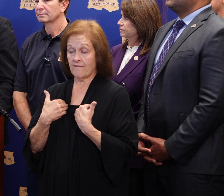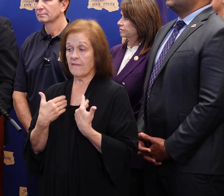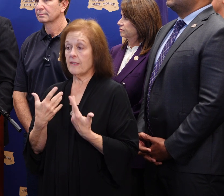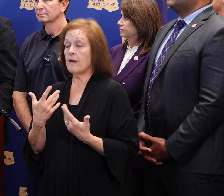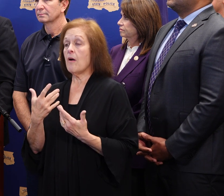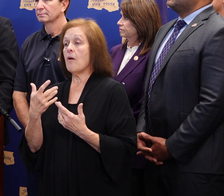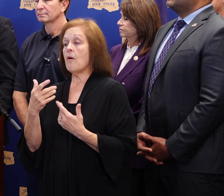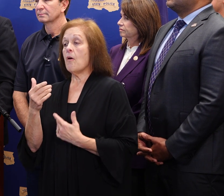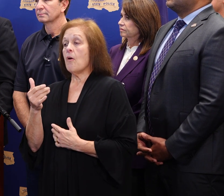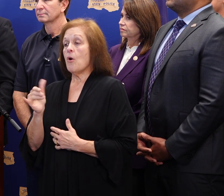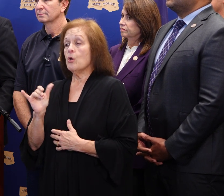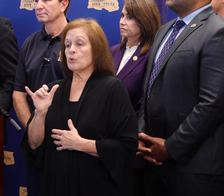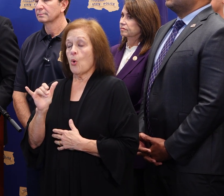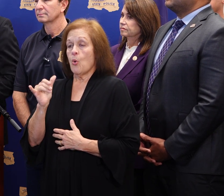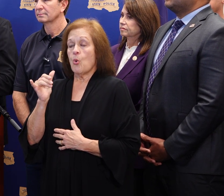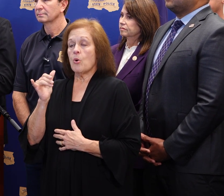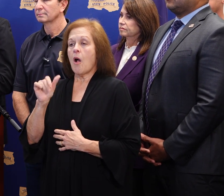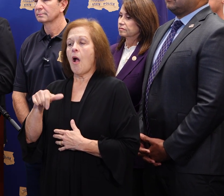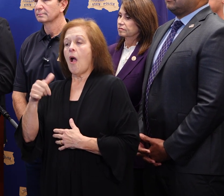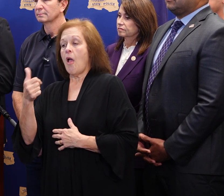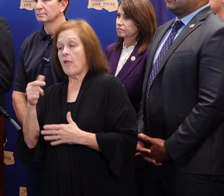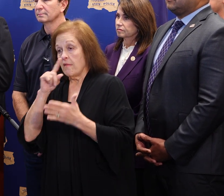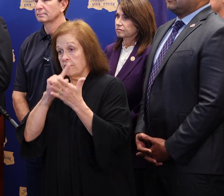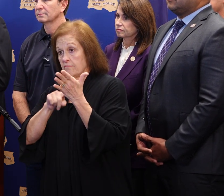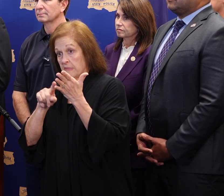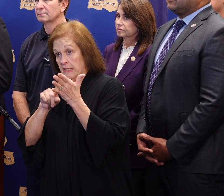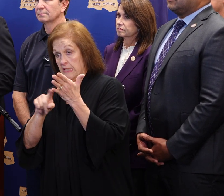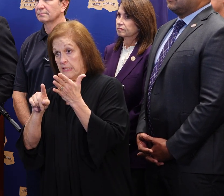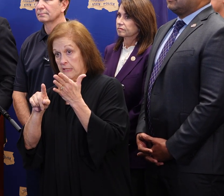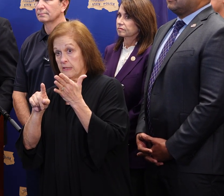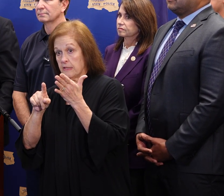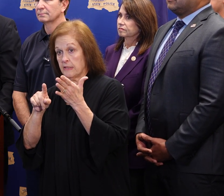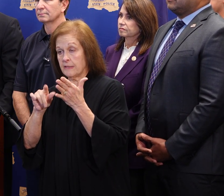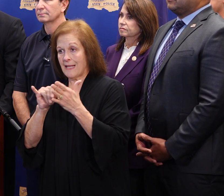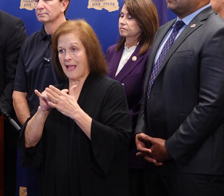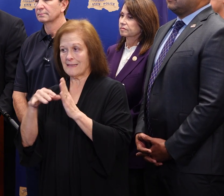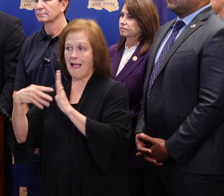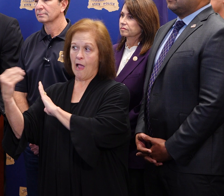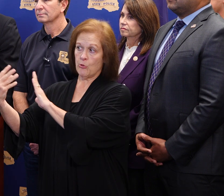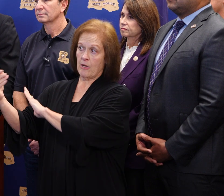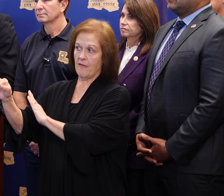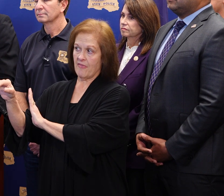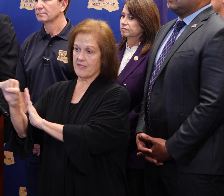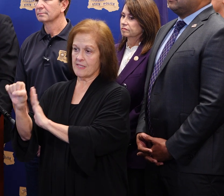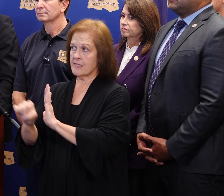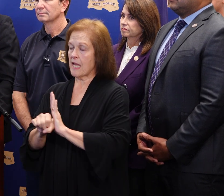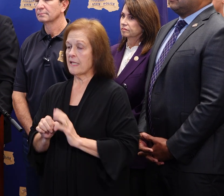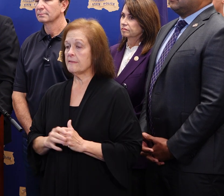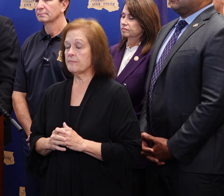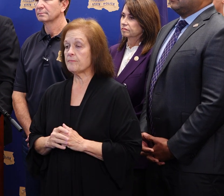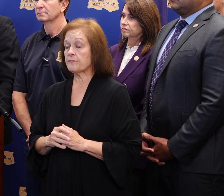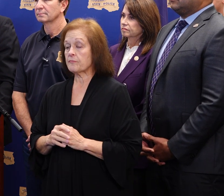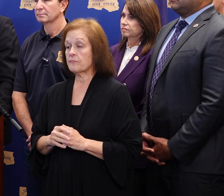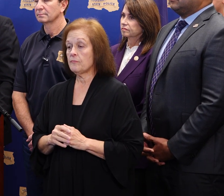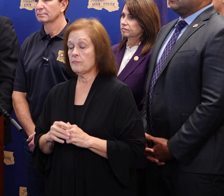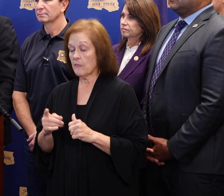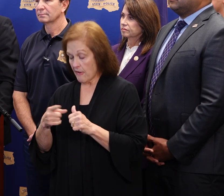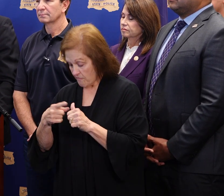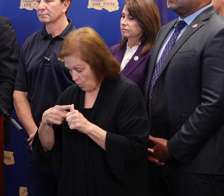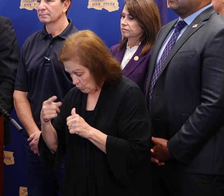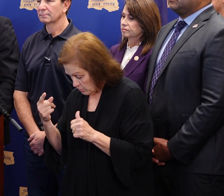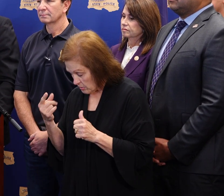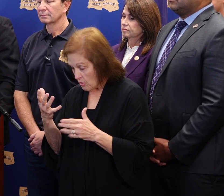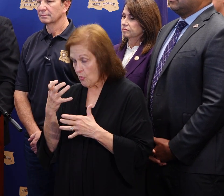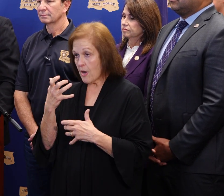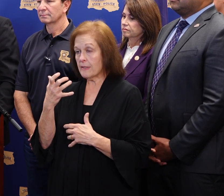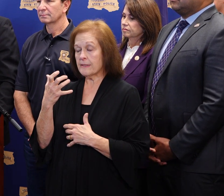I'll also let you know about other investigative activities outside of the state. I first, and most importantly, want